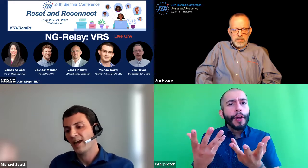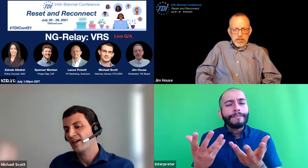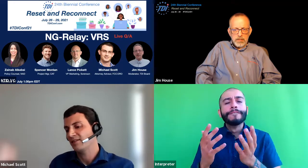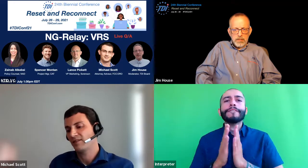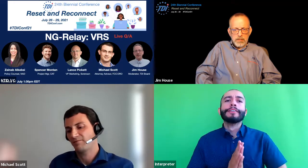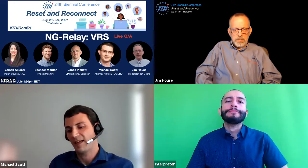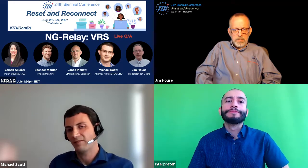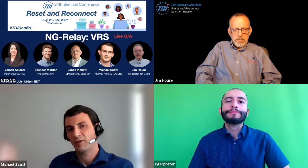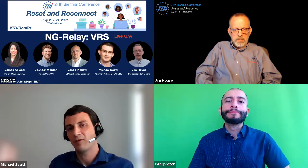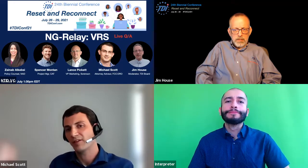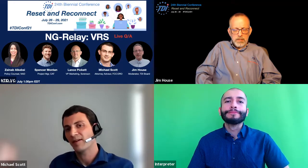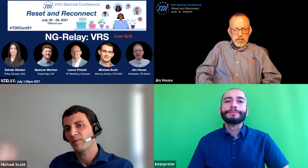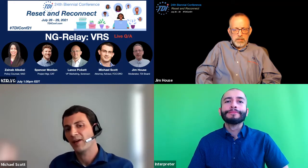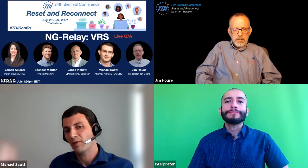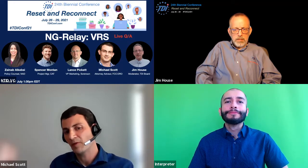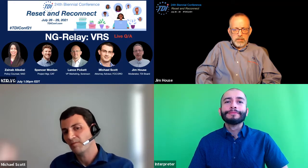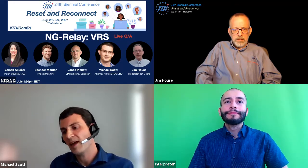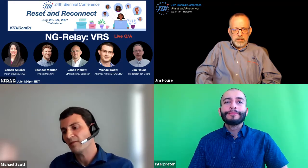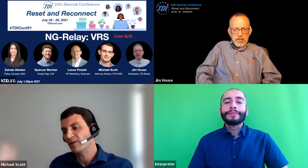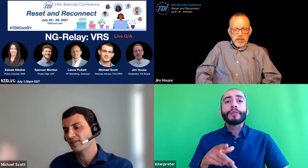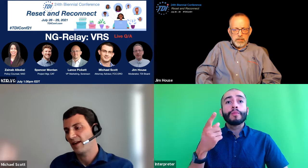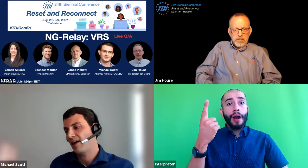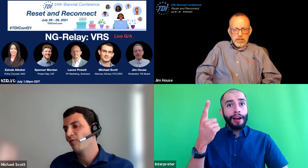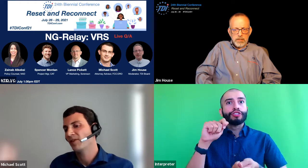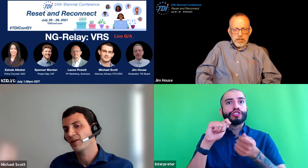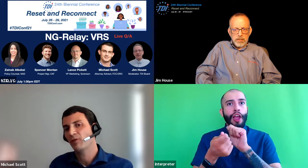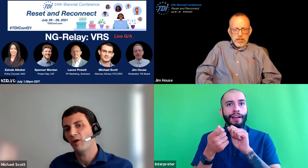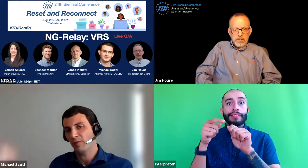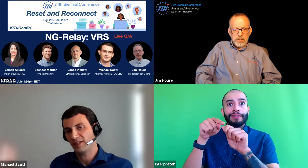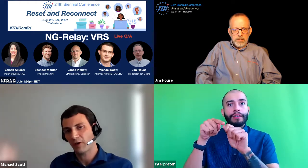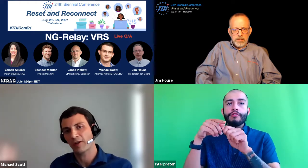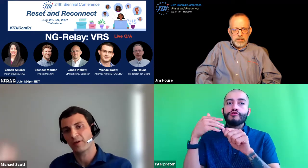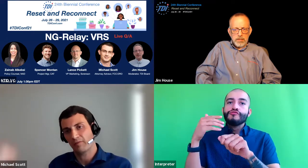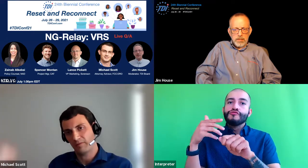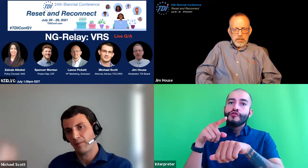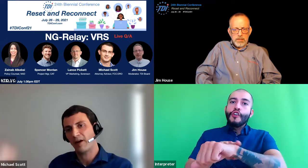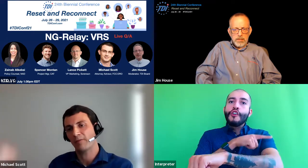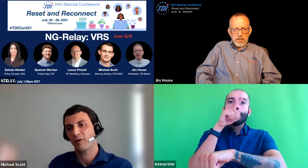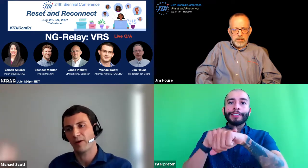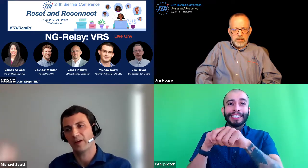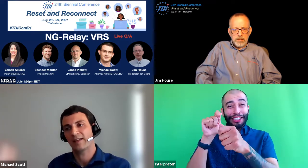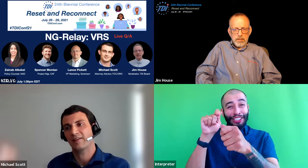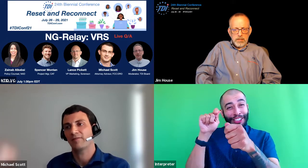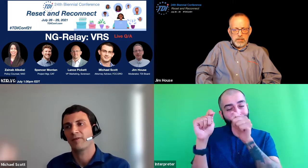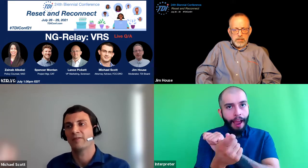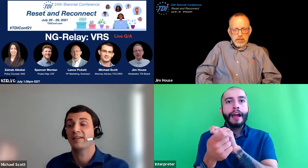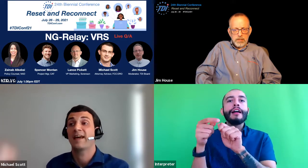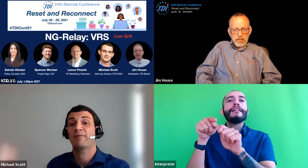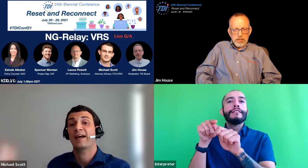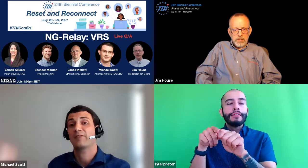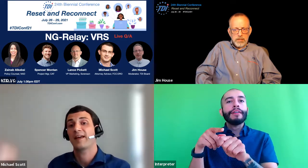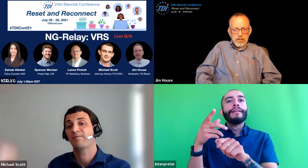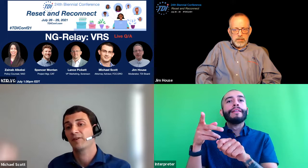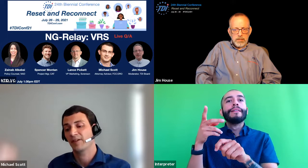One change that took a long time to make, but was made, was at-home video calling. We started a pilot program. We got that off the ground, and